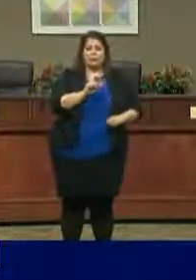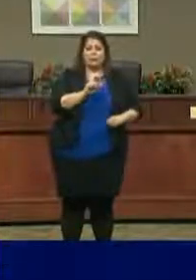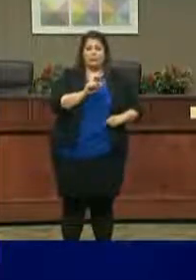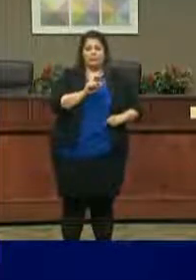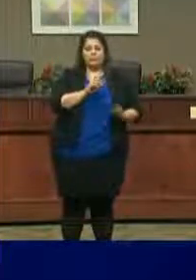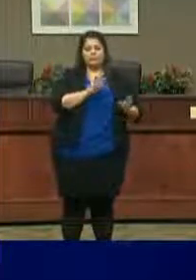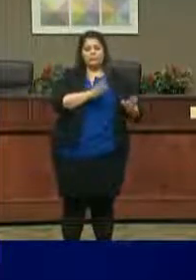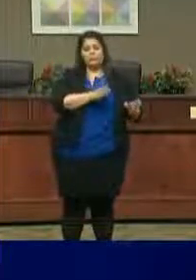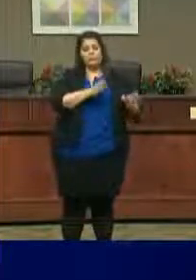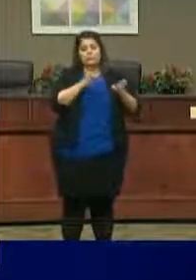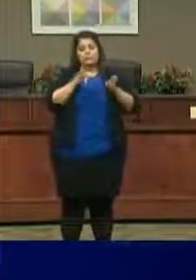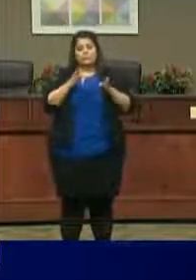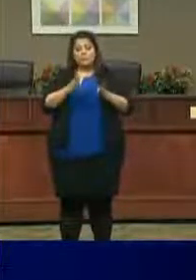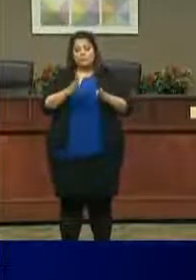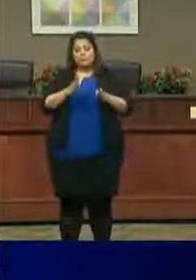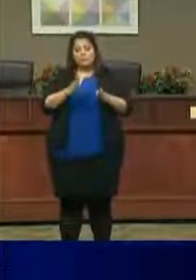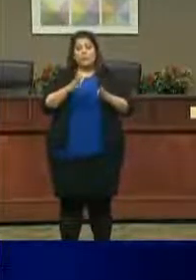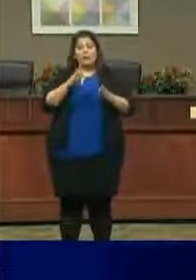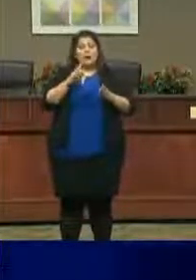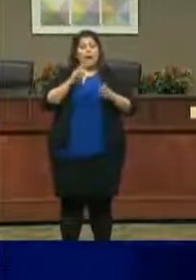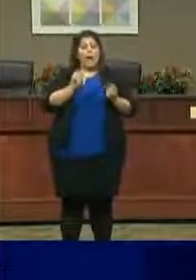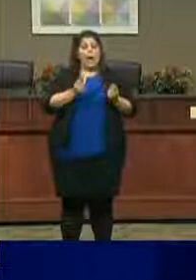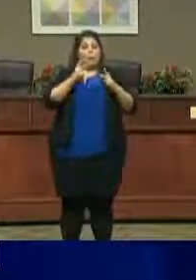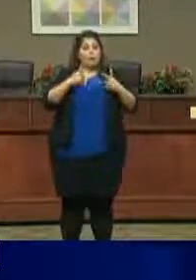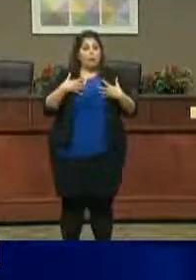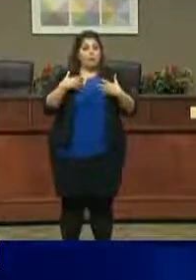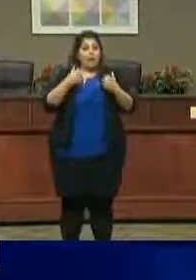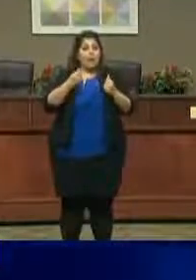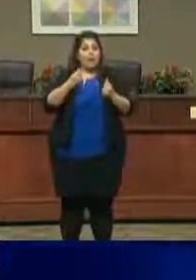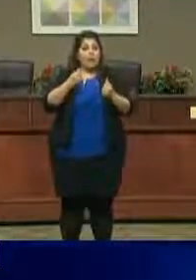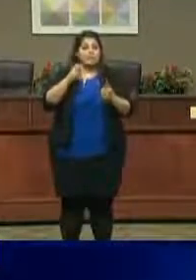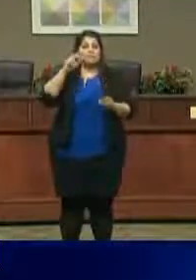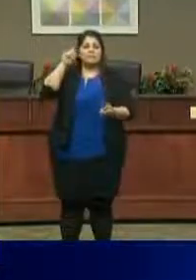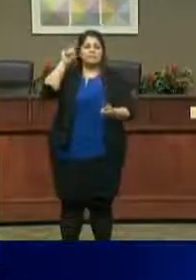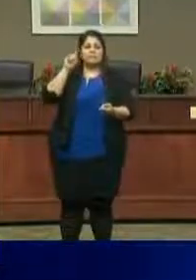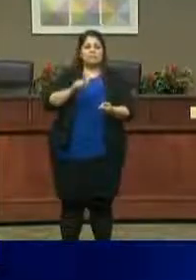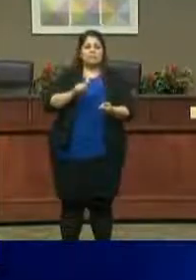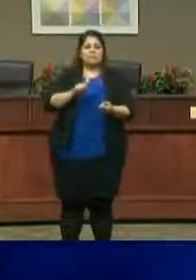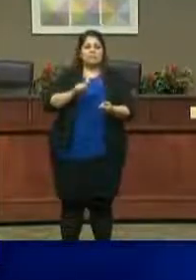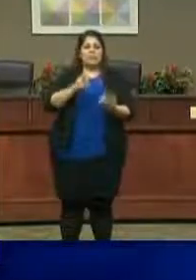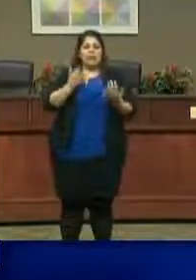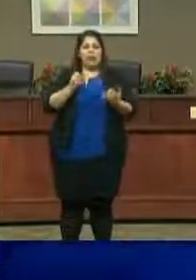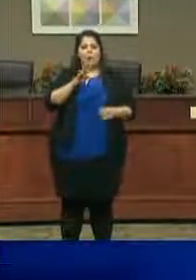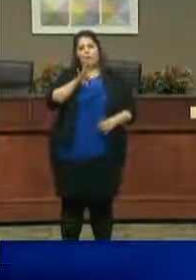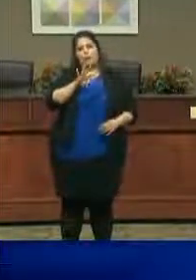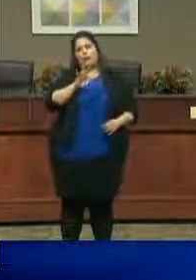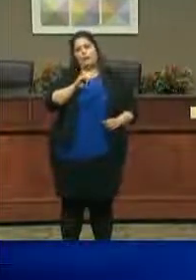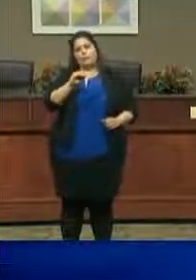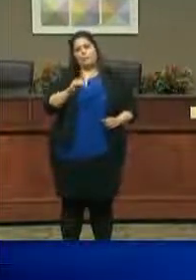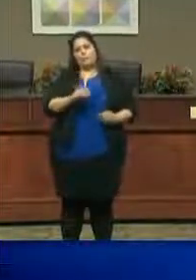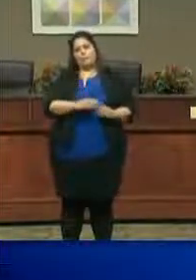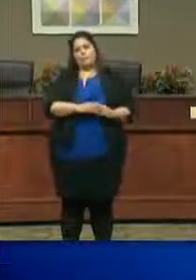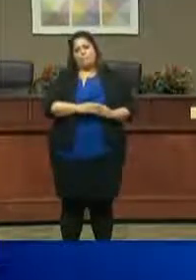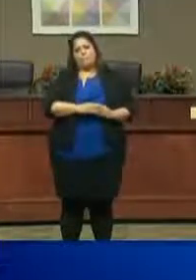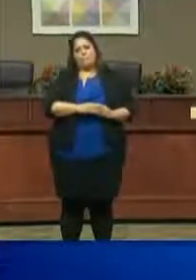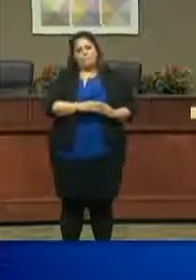Our recovery rate has decreased to 49% as the number of cases have